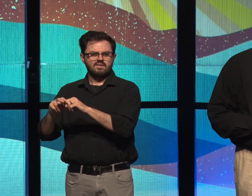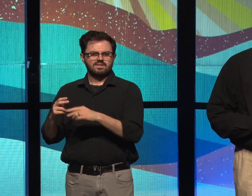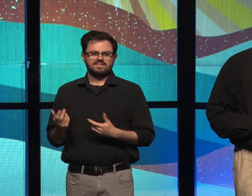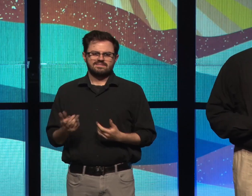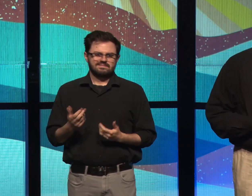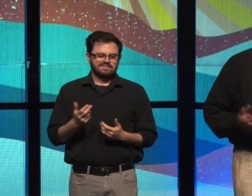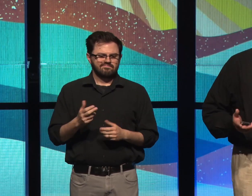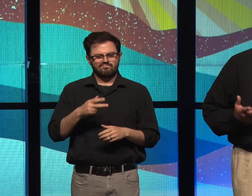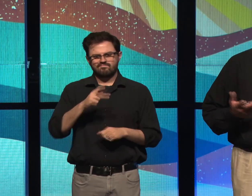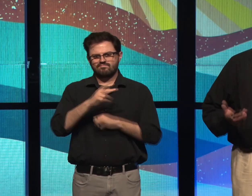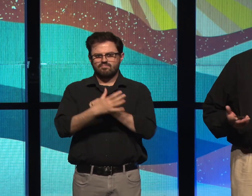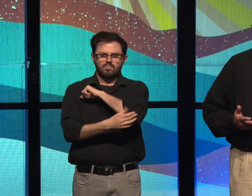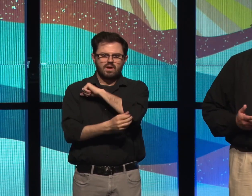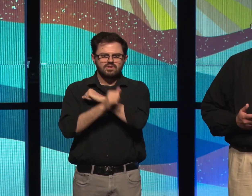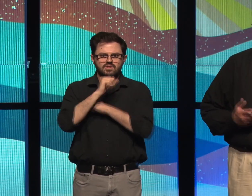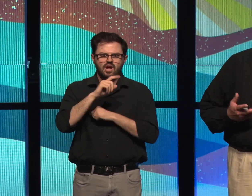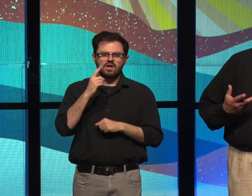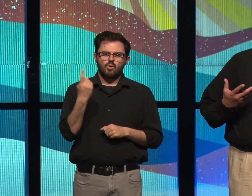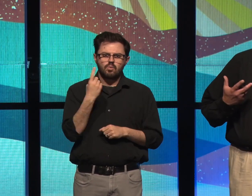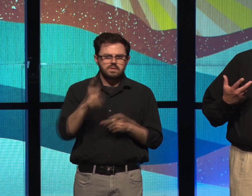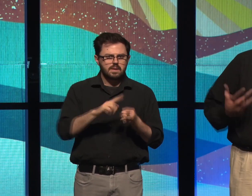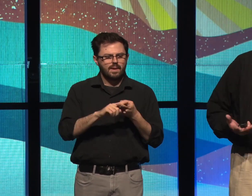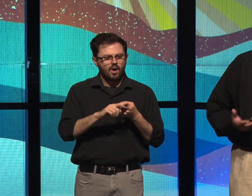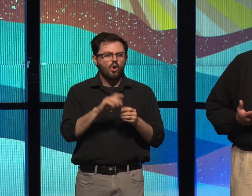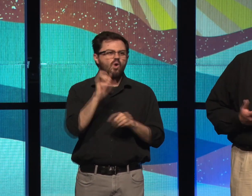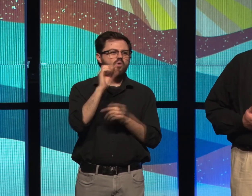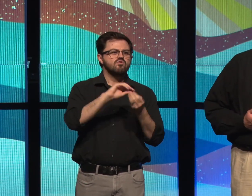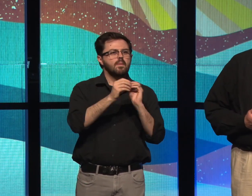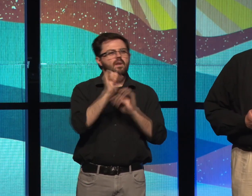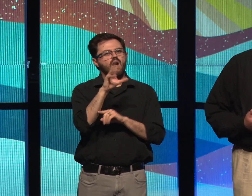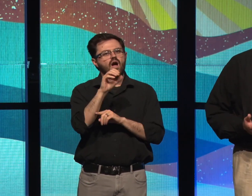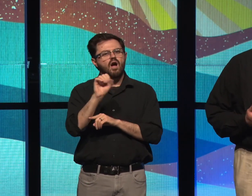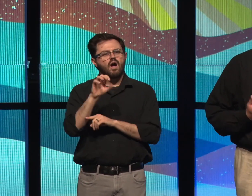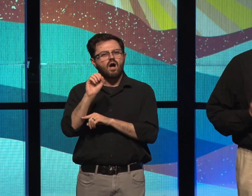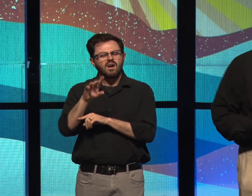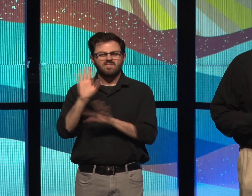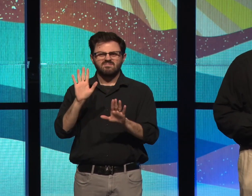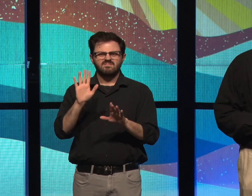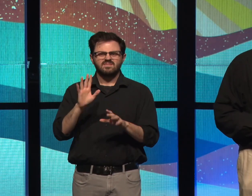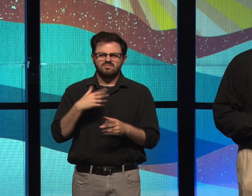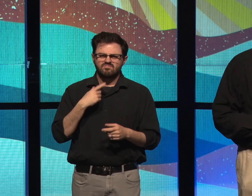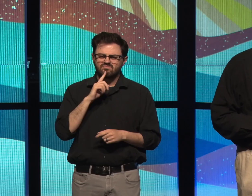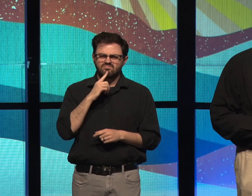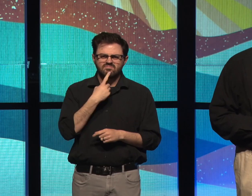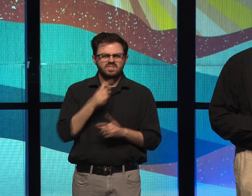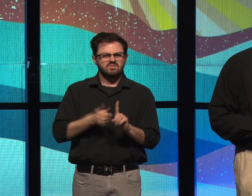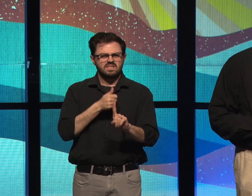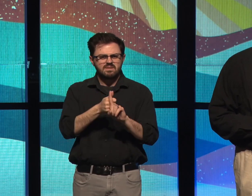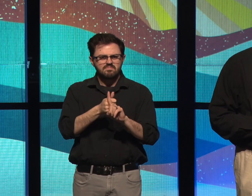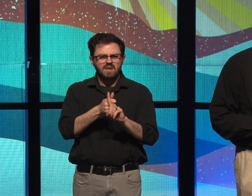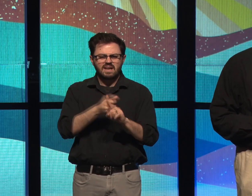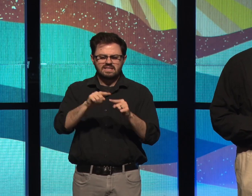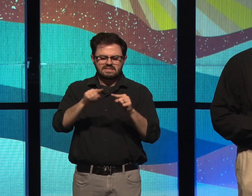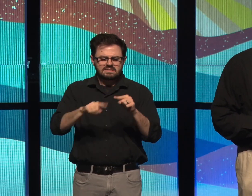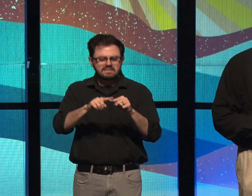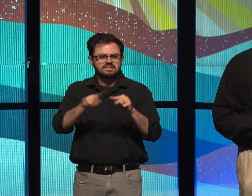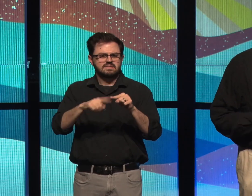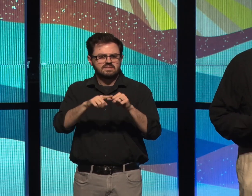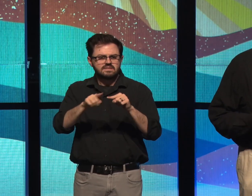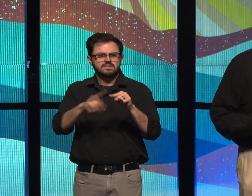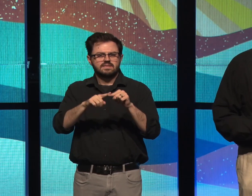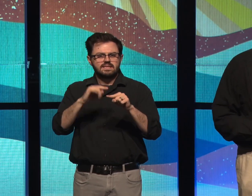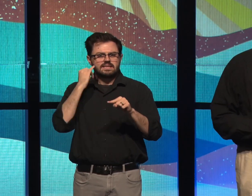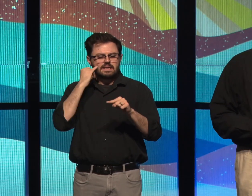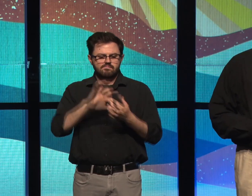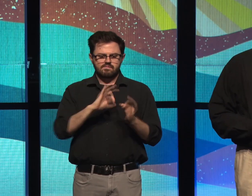cyclical. When a family becomes impoverished, it almost always leads to 3 generations of impoverishment,